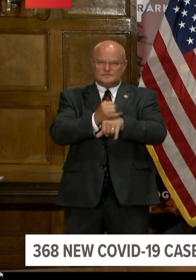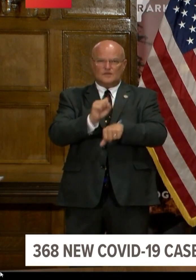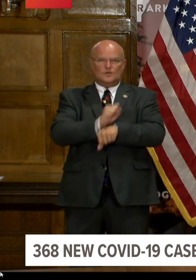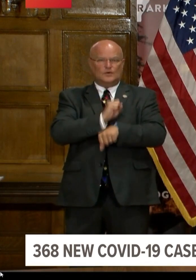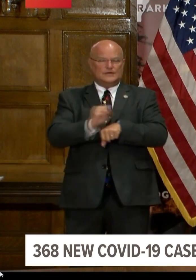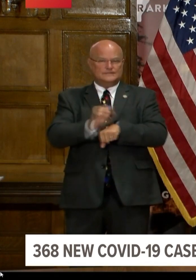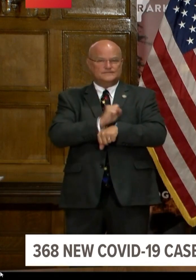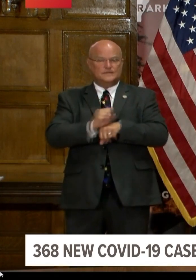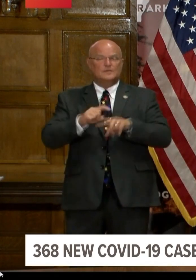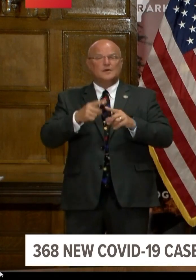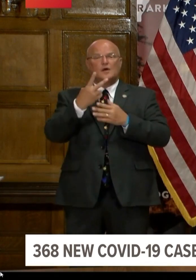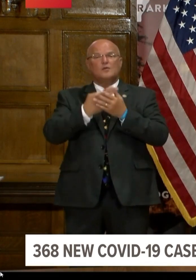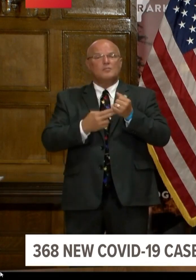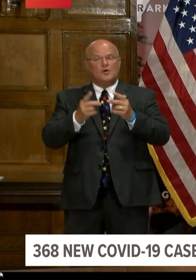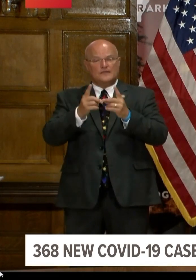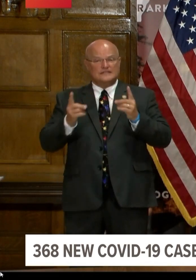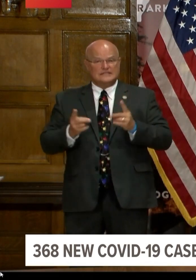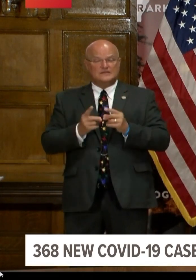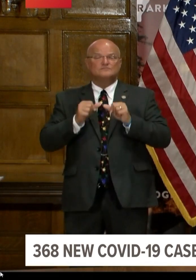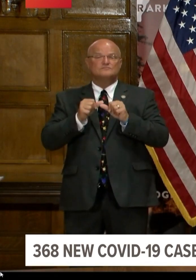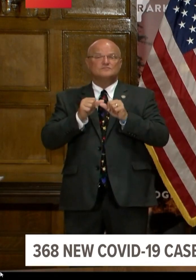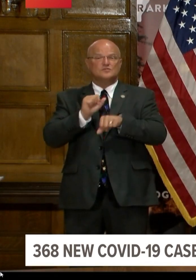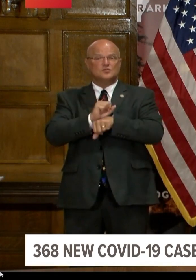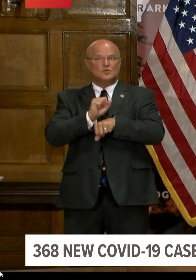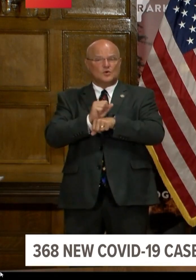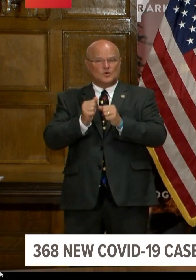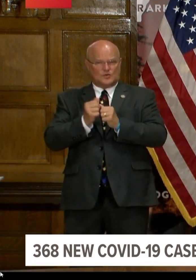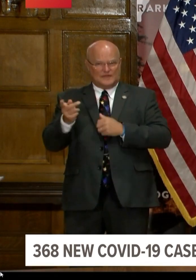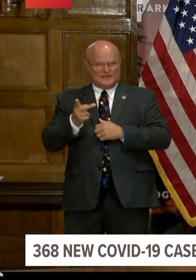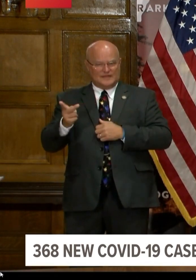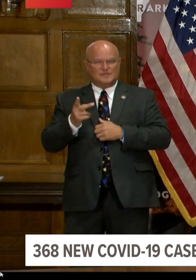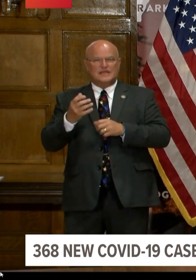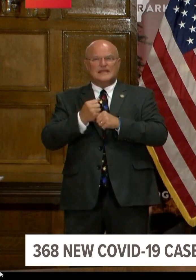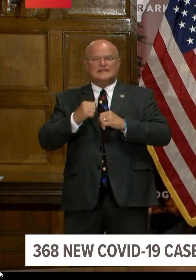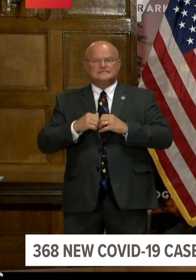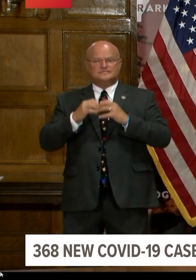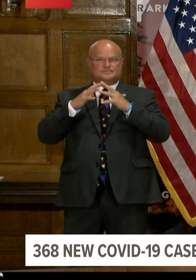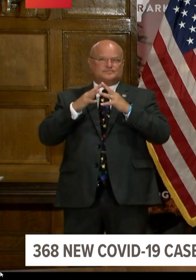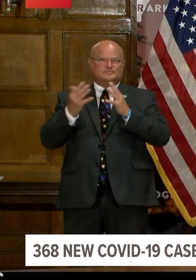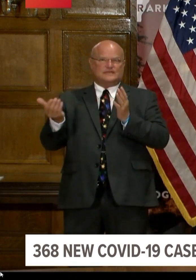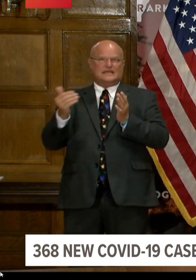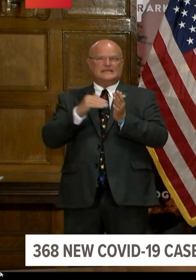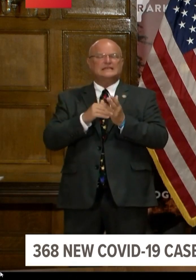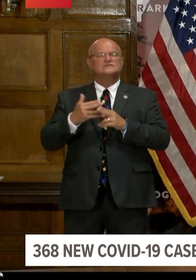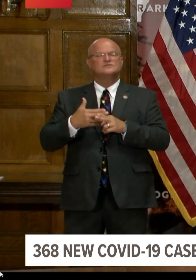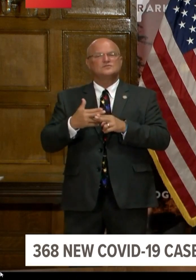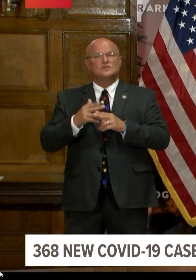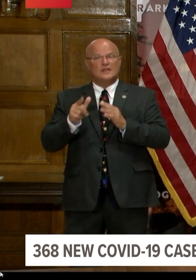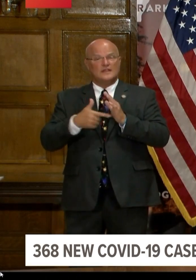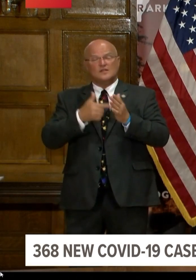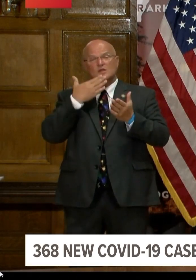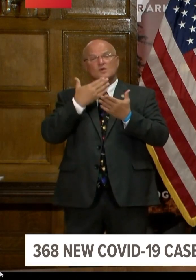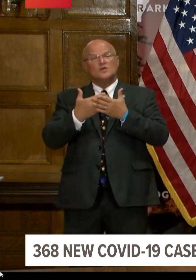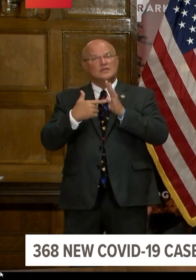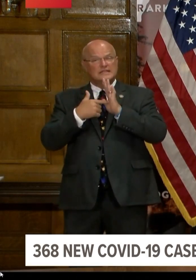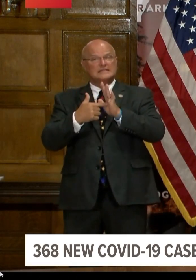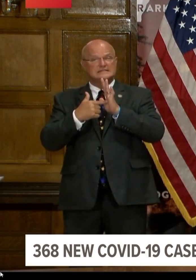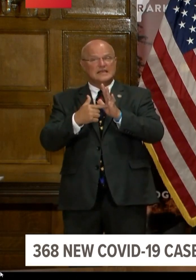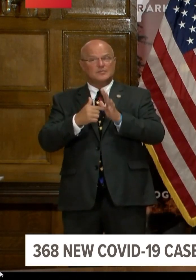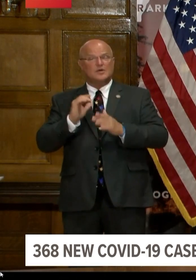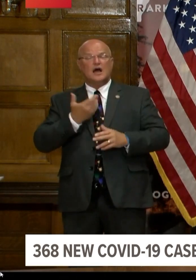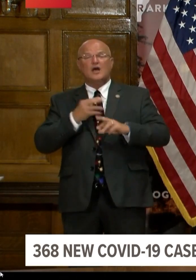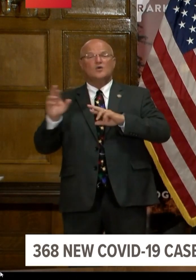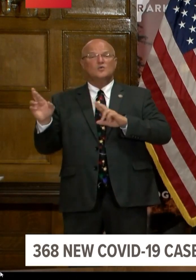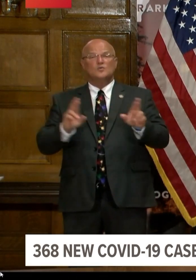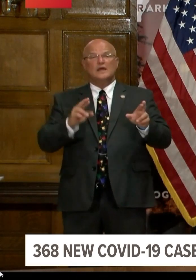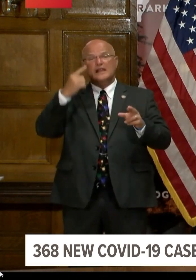operations. But with both of these districts, we will continue to work with them to get them back going. But this is a good example of how our Ready for